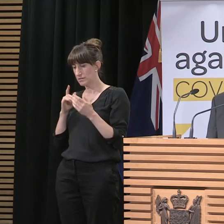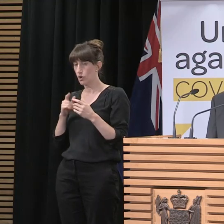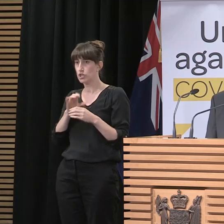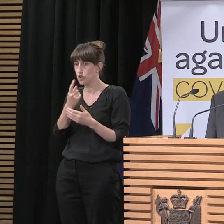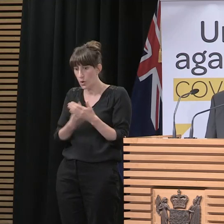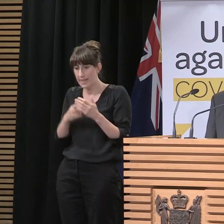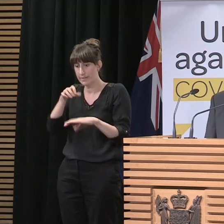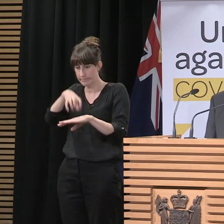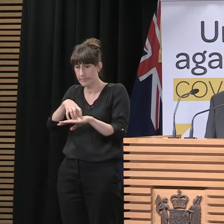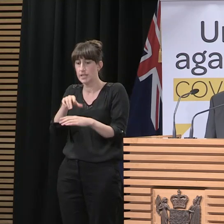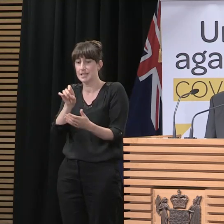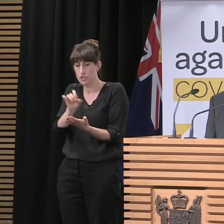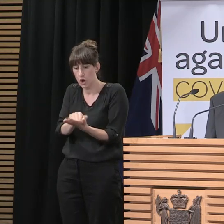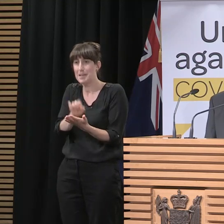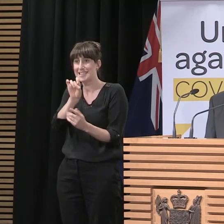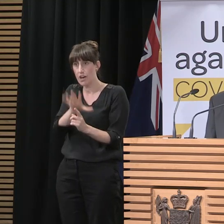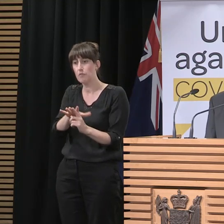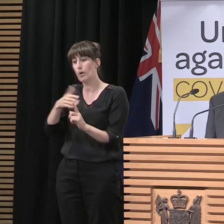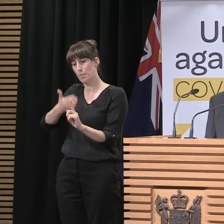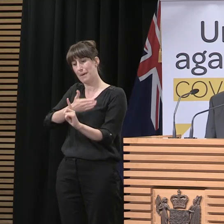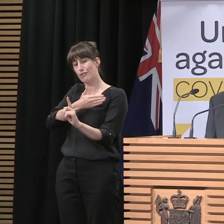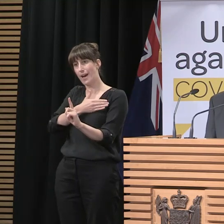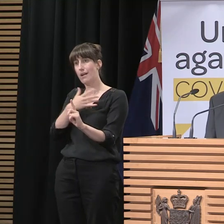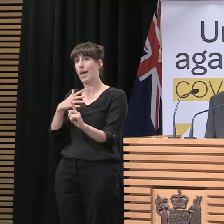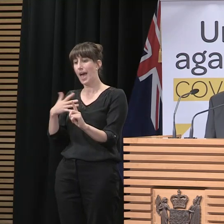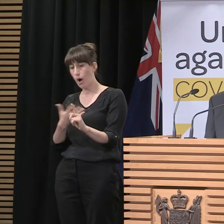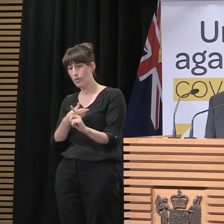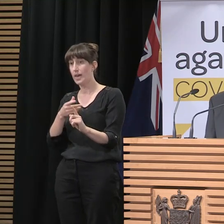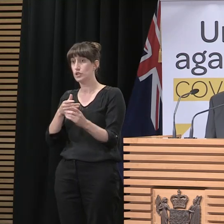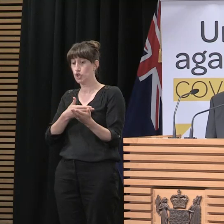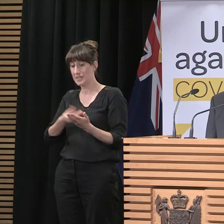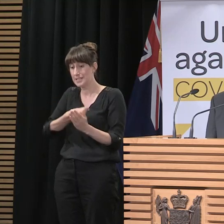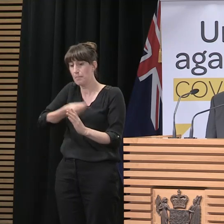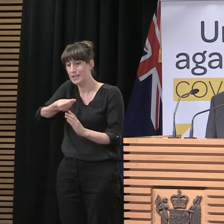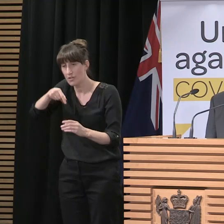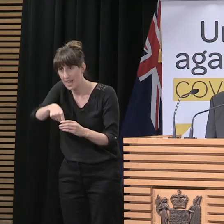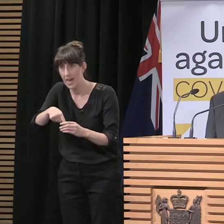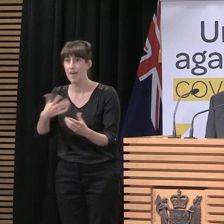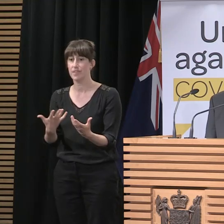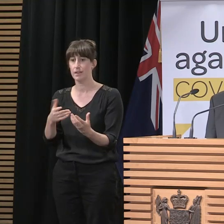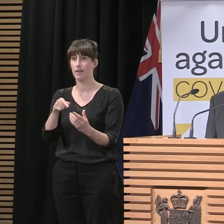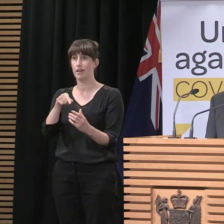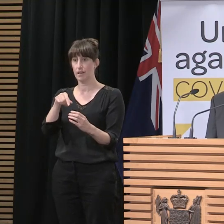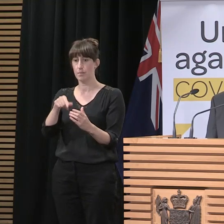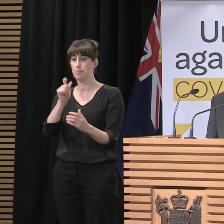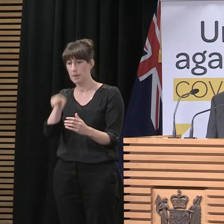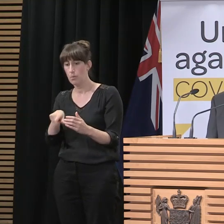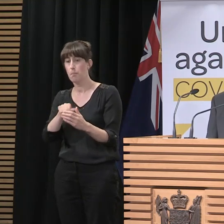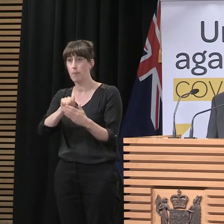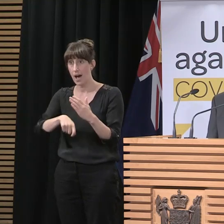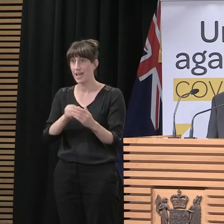services. How do people get there if they don't have a car? So if they don't have a car, then there are facilities for